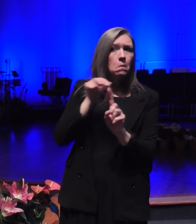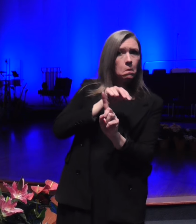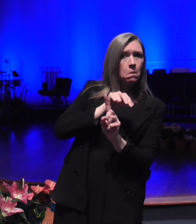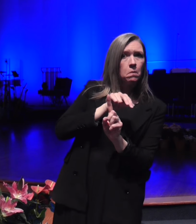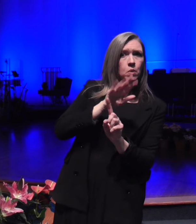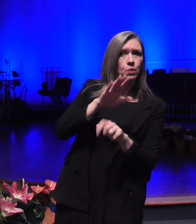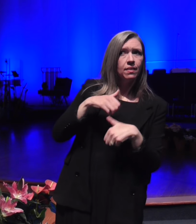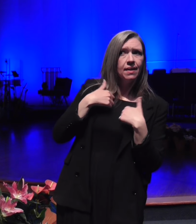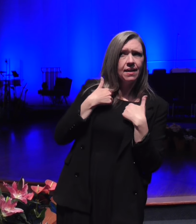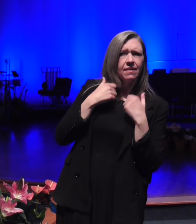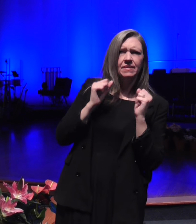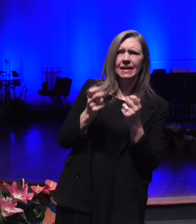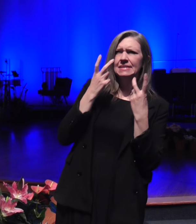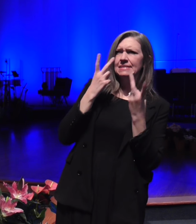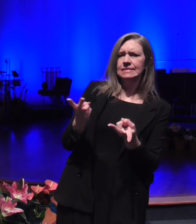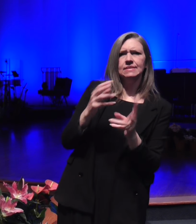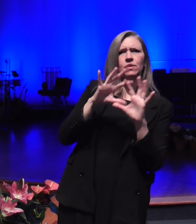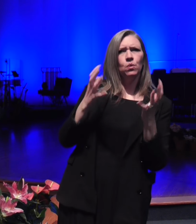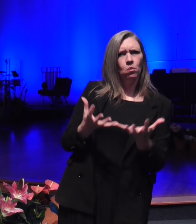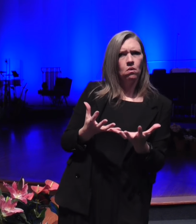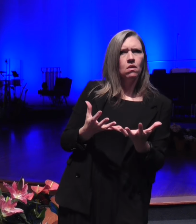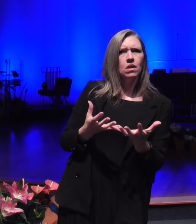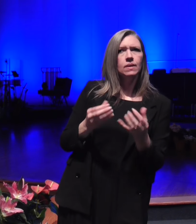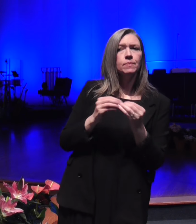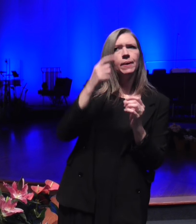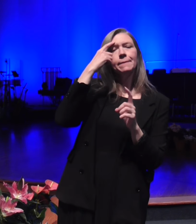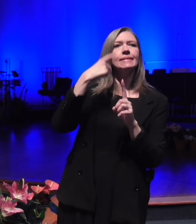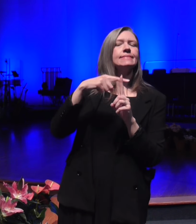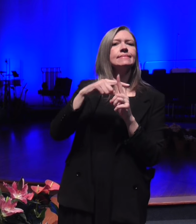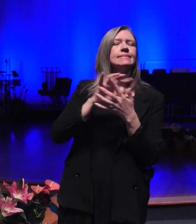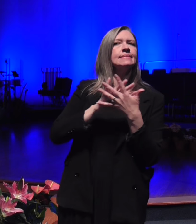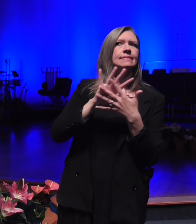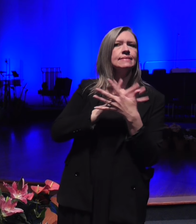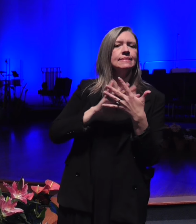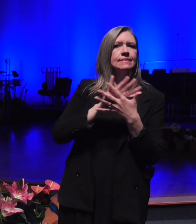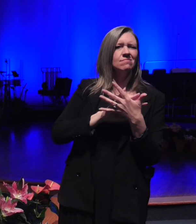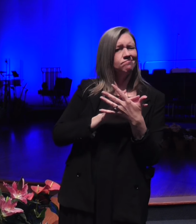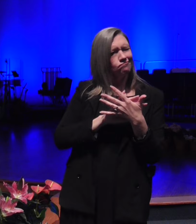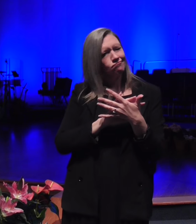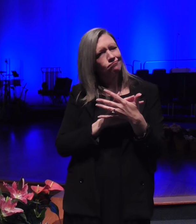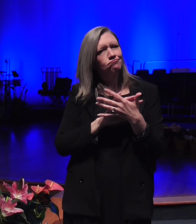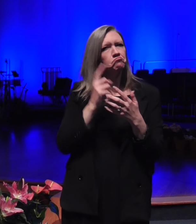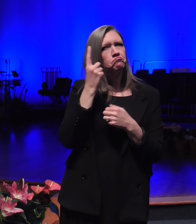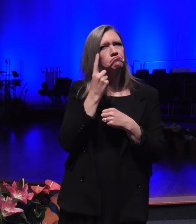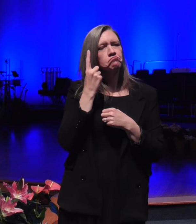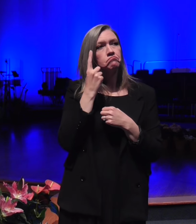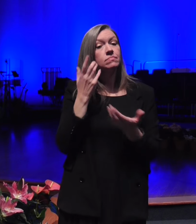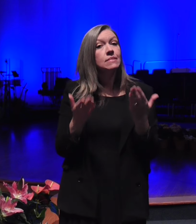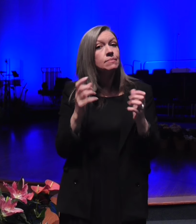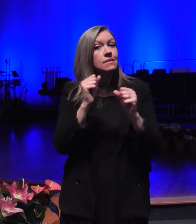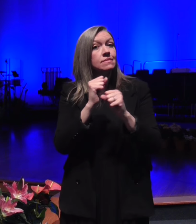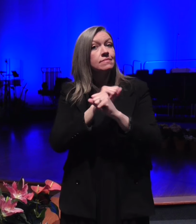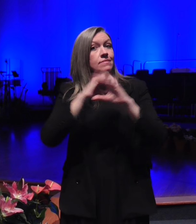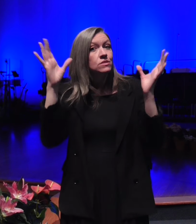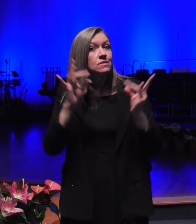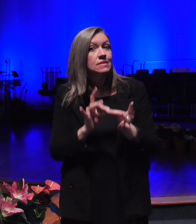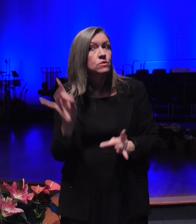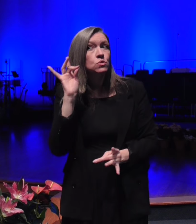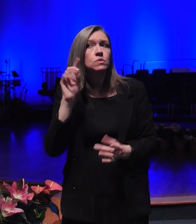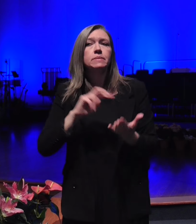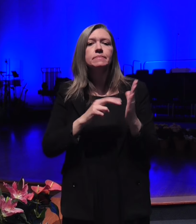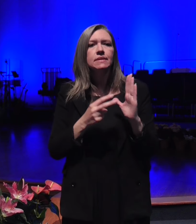can perceive the world through rose-colored glasses? Perhaps spiritual vision means to do the